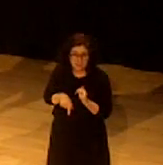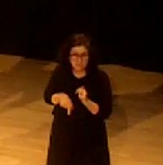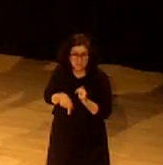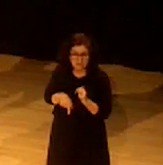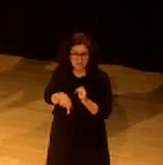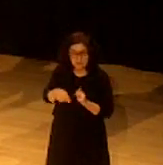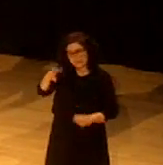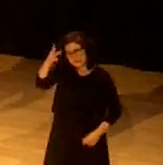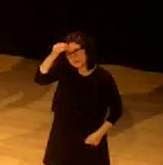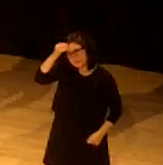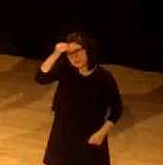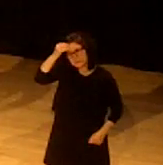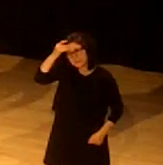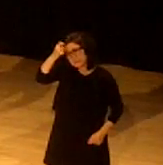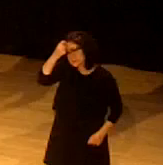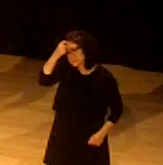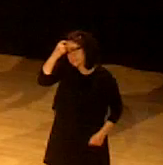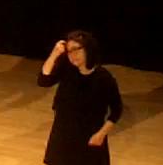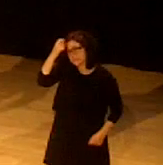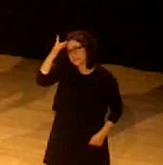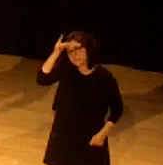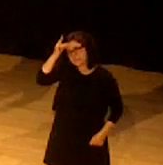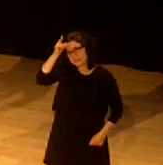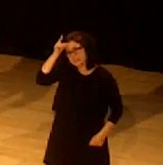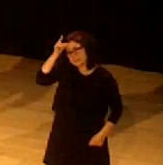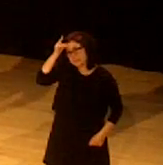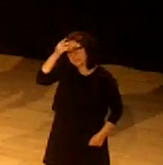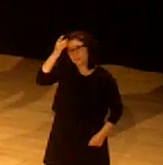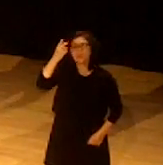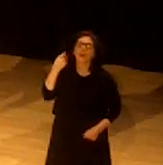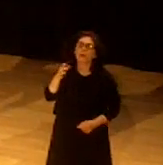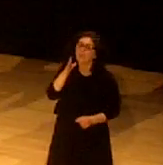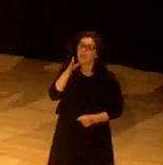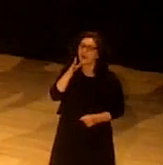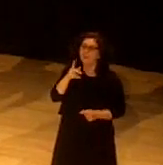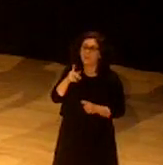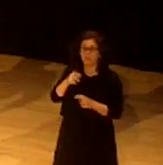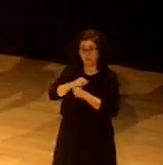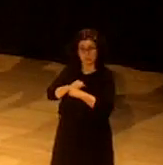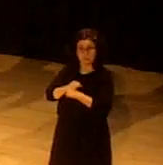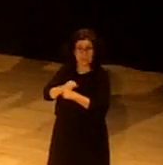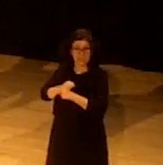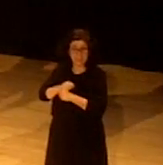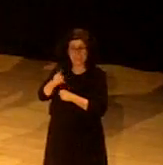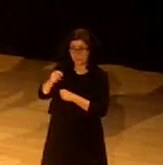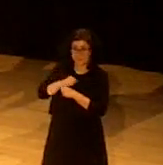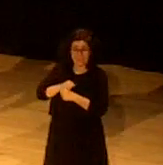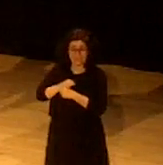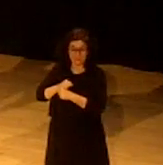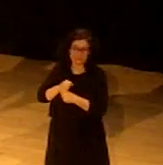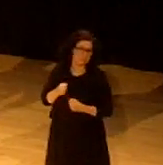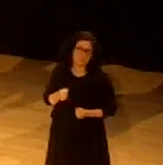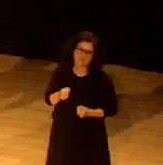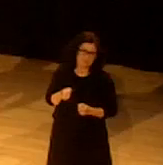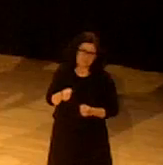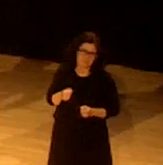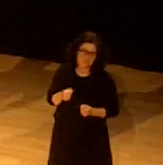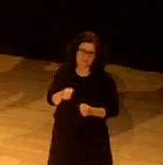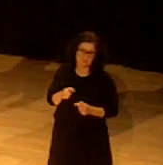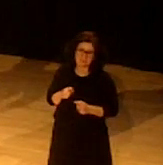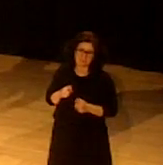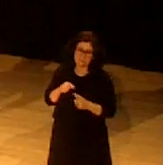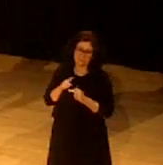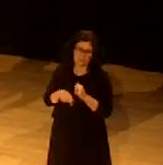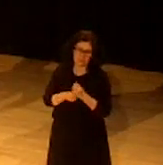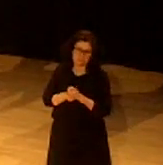old, you know, that old reality. His mother couldn't just be someone who was protecting him from the world. You know, just